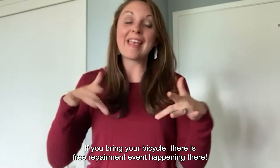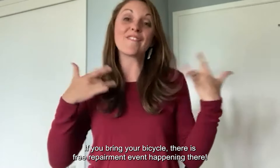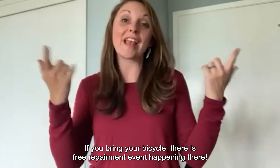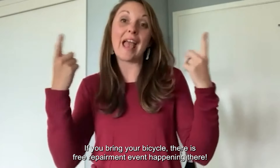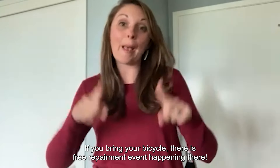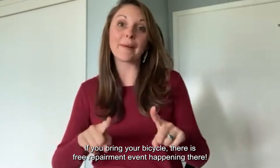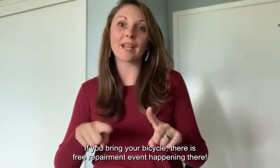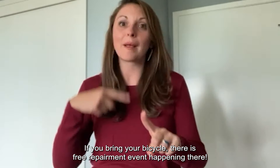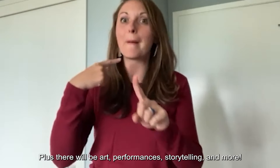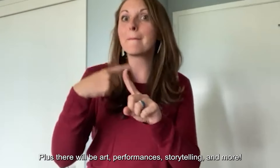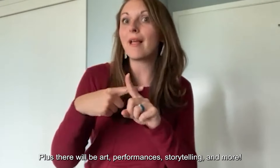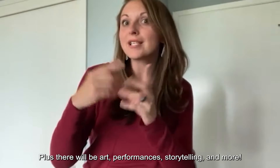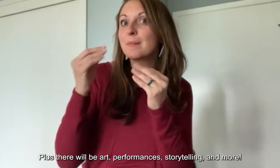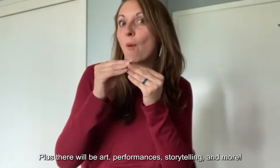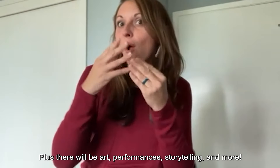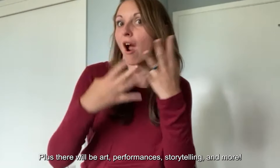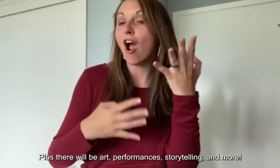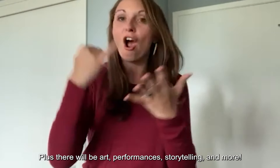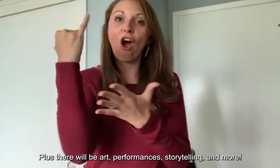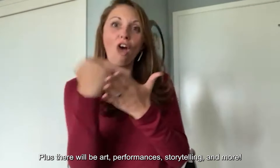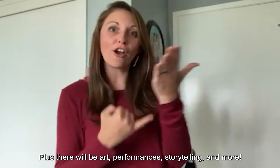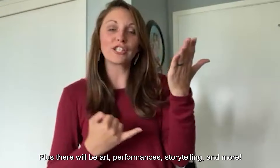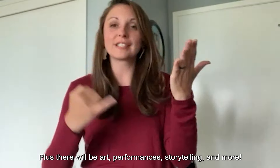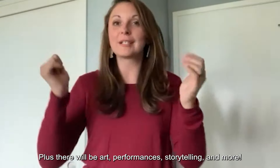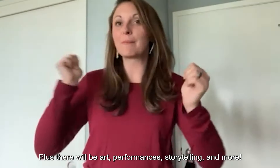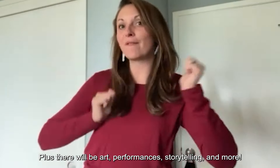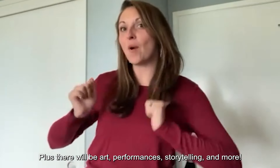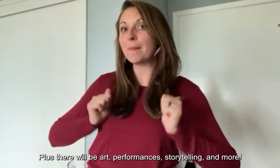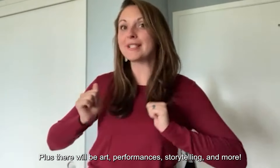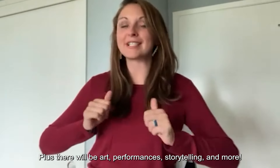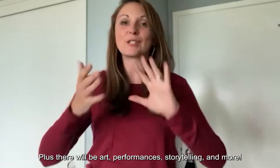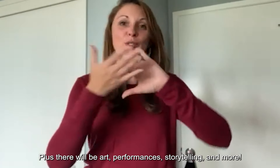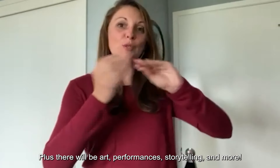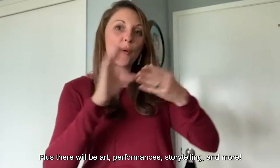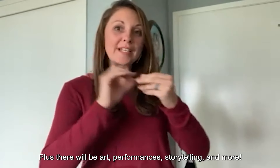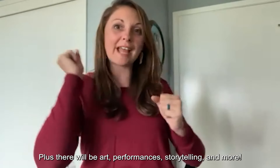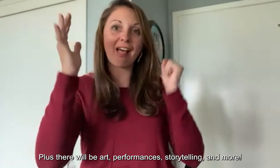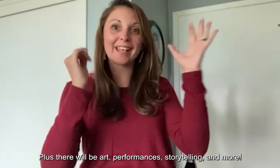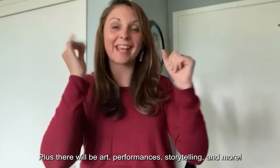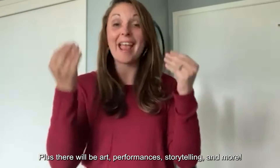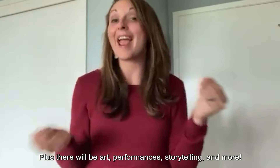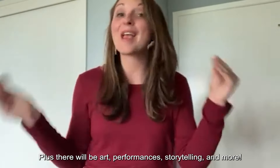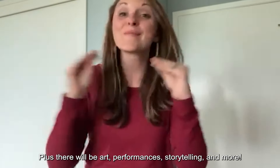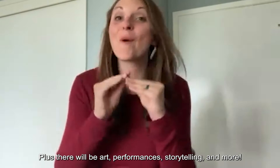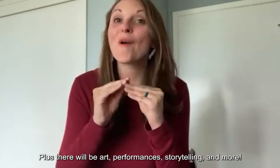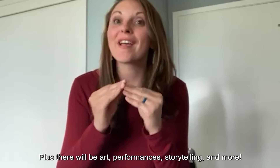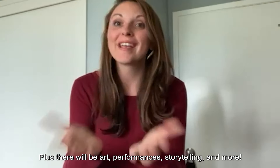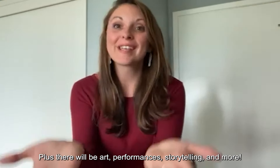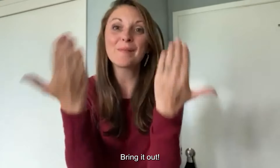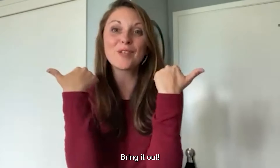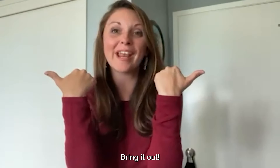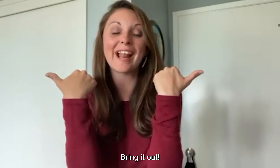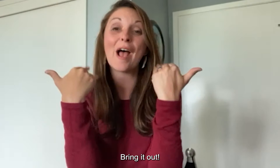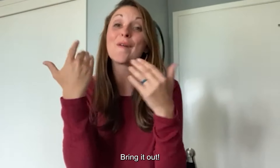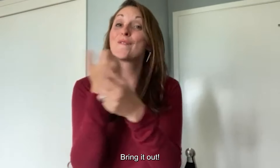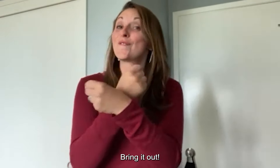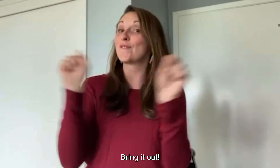event happening, plus more arts, performances, storytelling, and more. Come check it out.